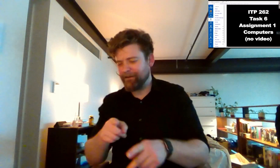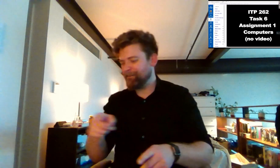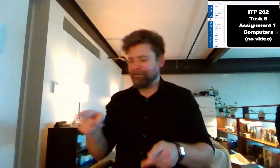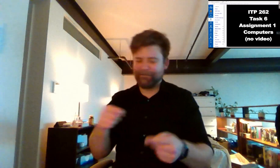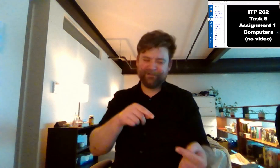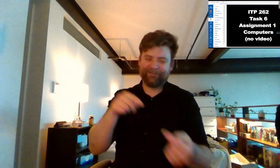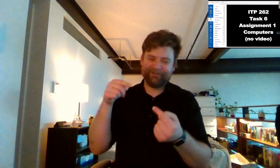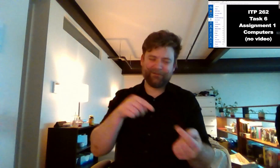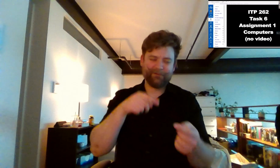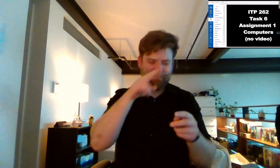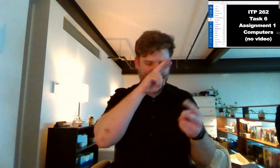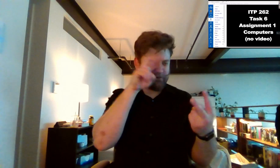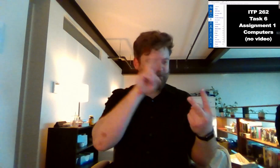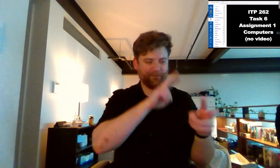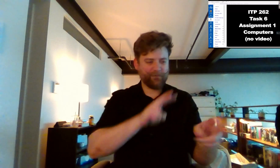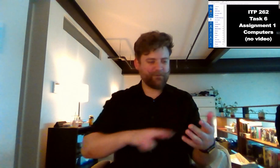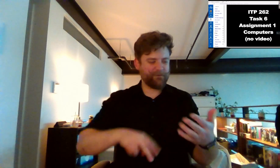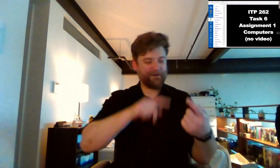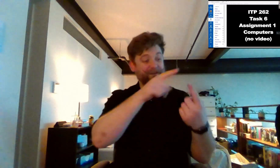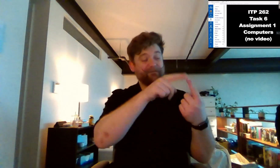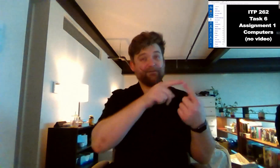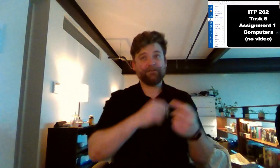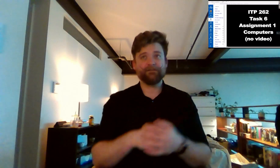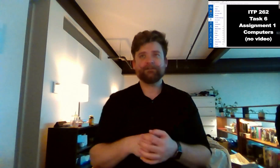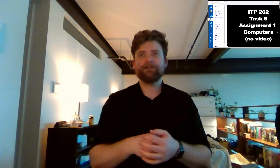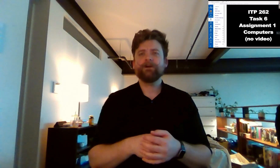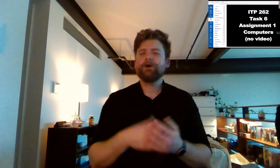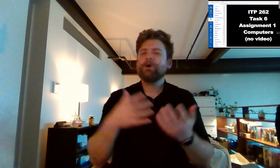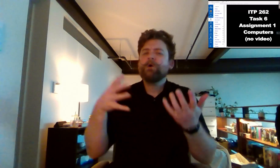What key on the typewriter do you strike?